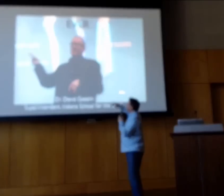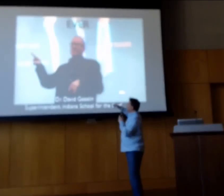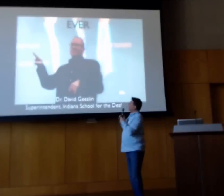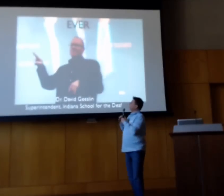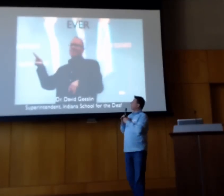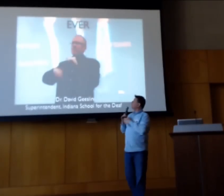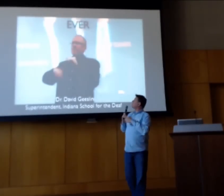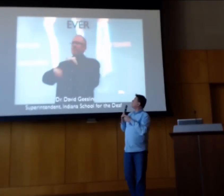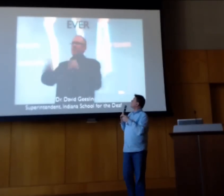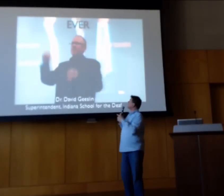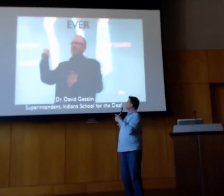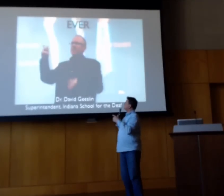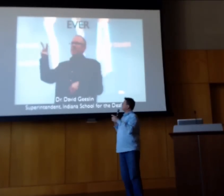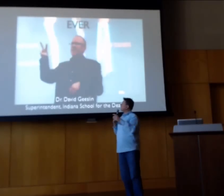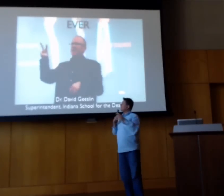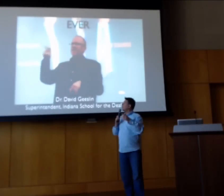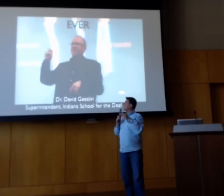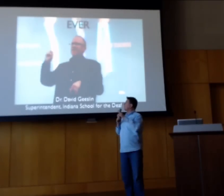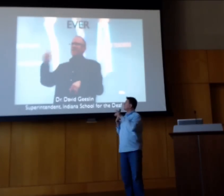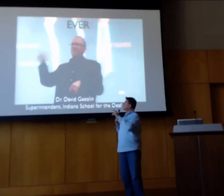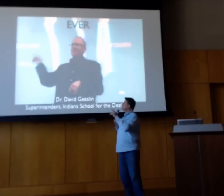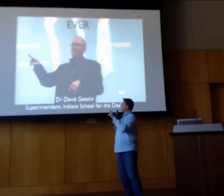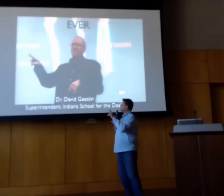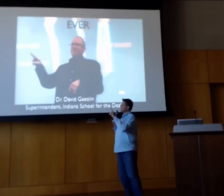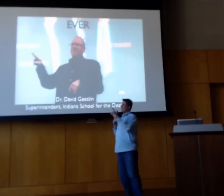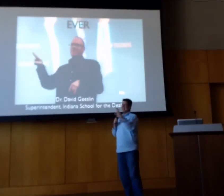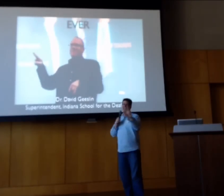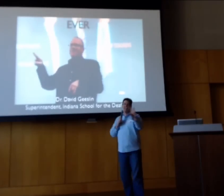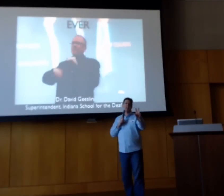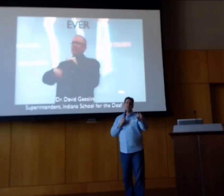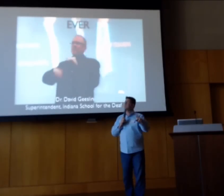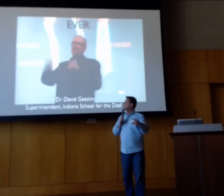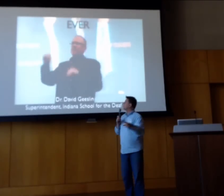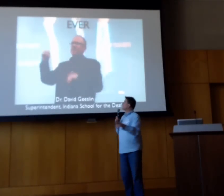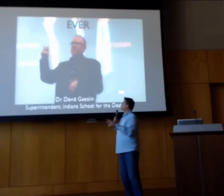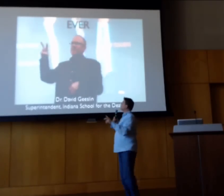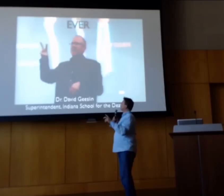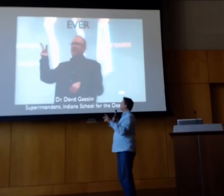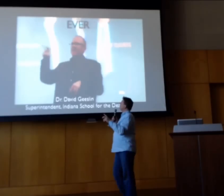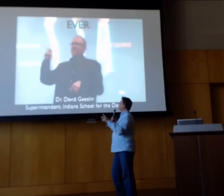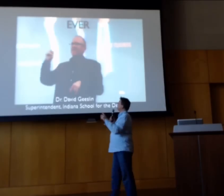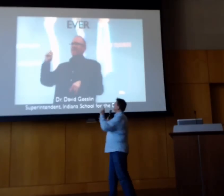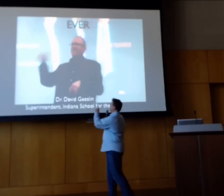Well, another thing that you may see if, okay, I want you to look at the second E that's coming up now.